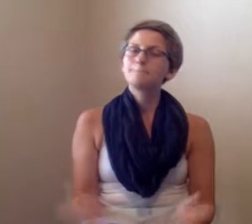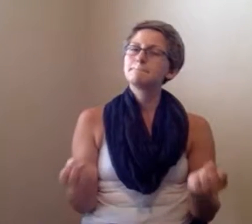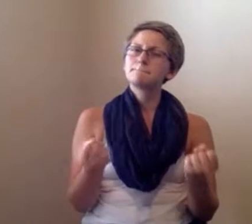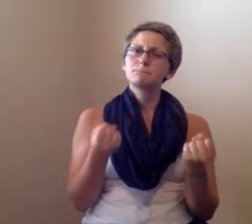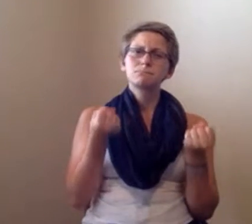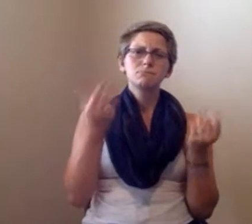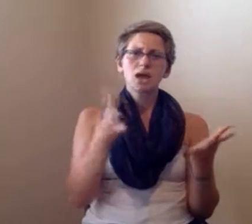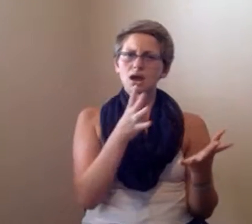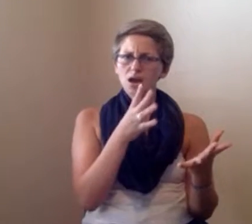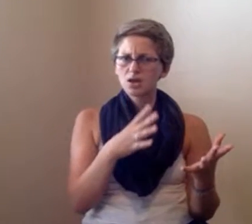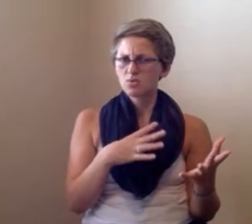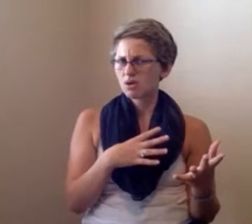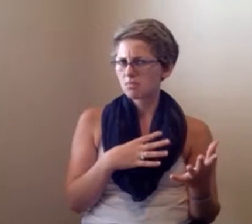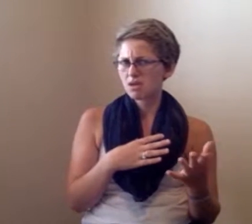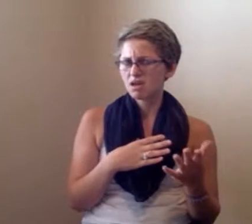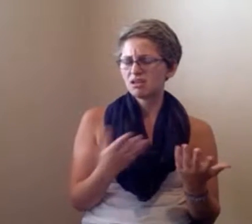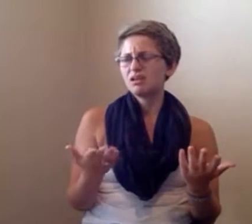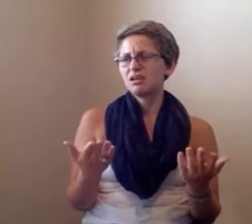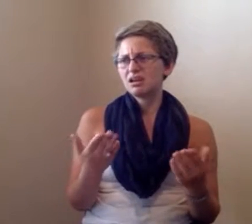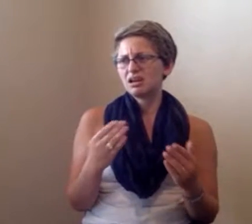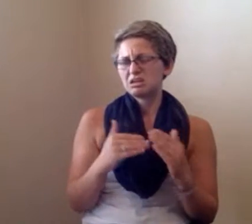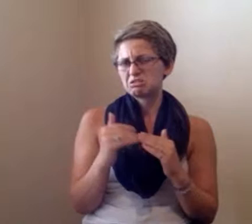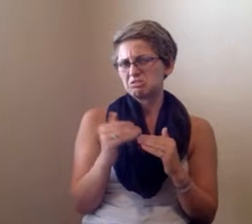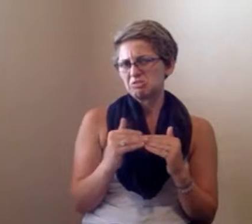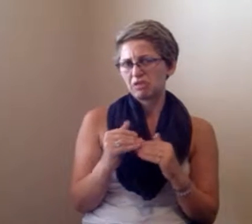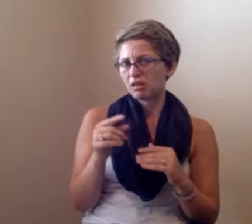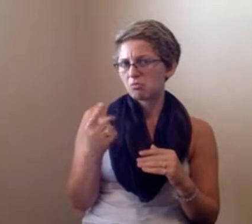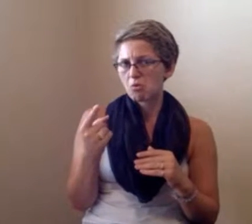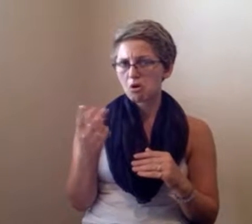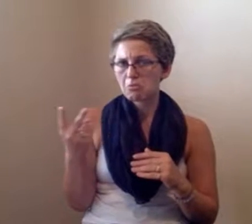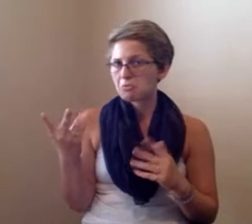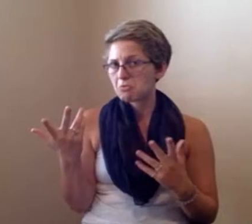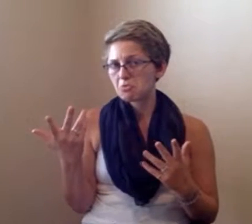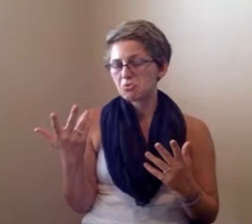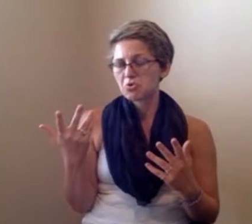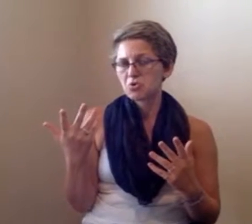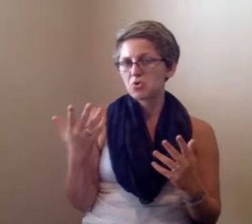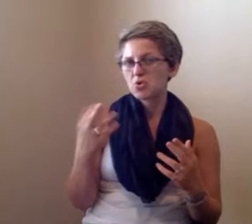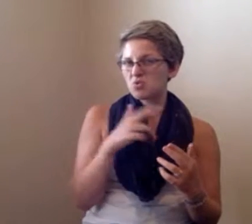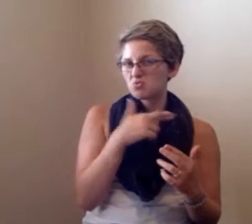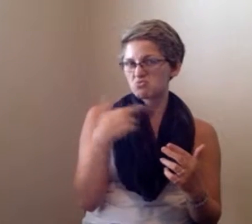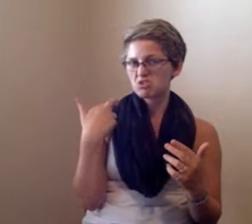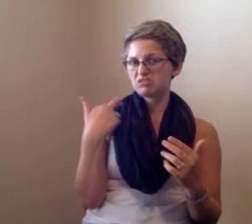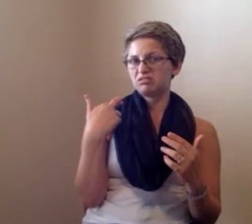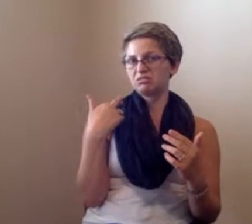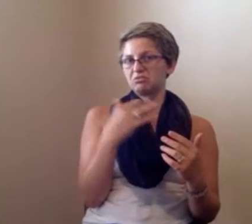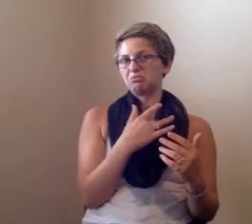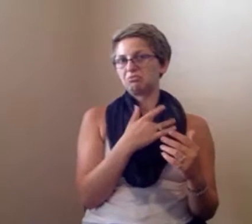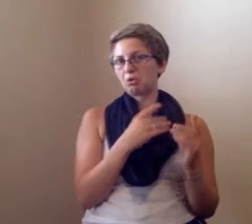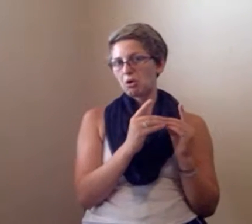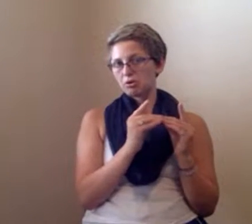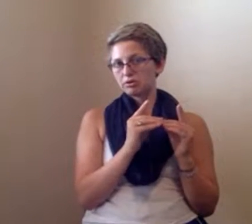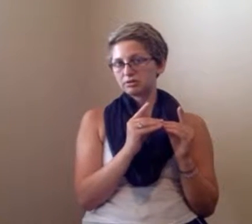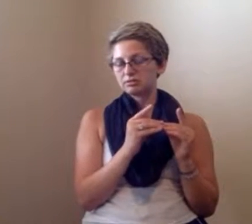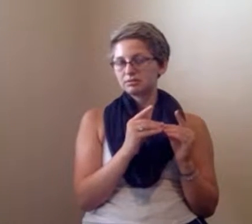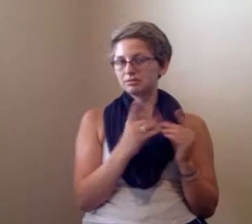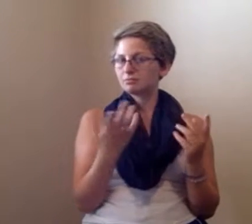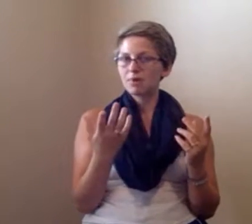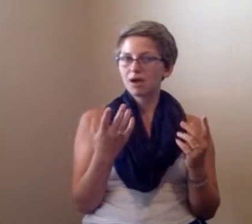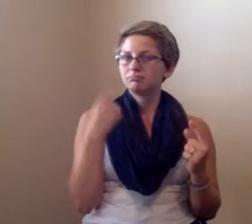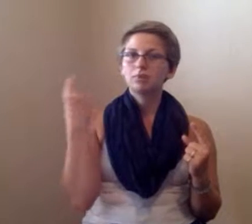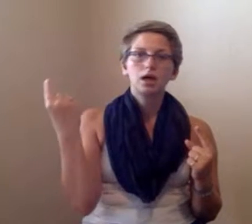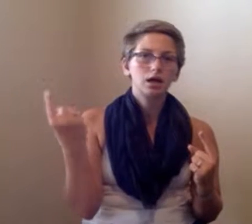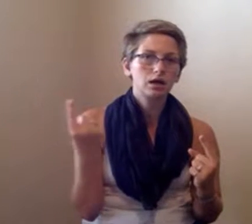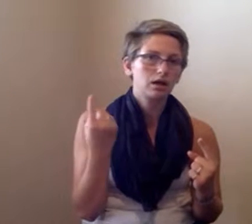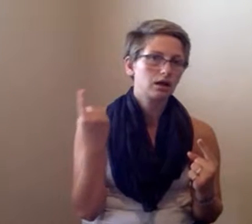heart disease during these years. Older women also need to take action against their risks. It's never too late for women to protect their heart